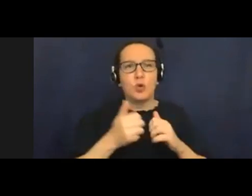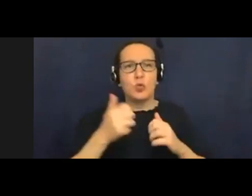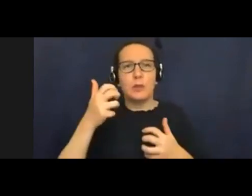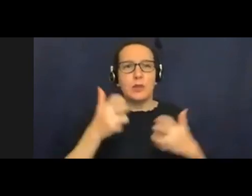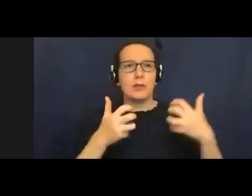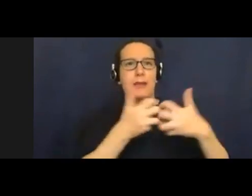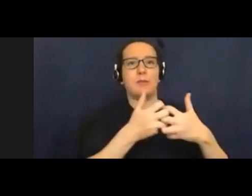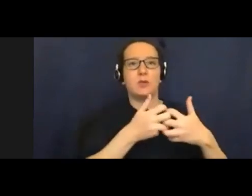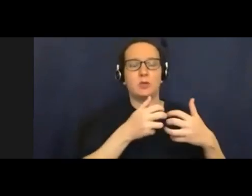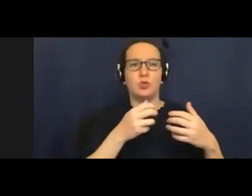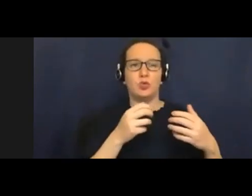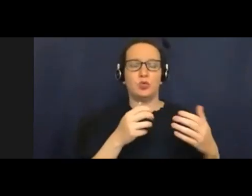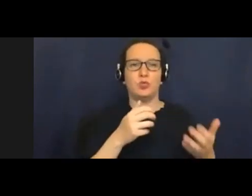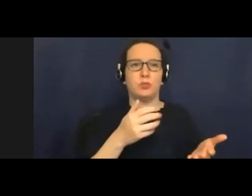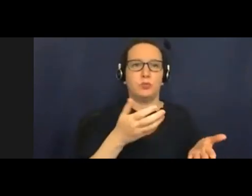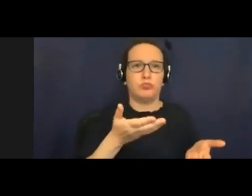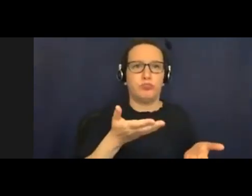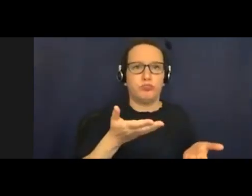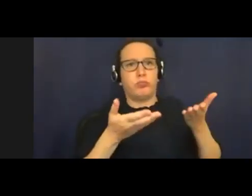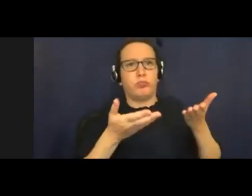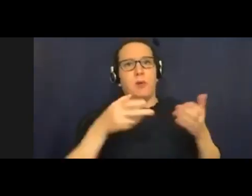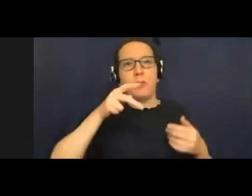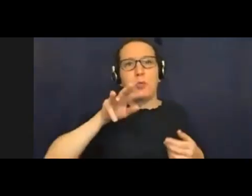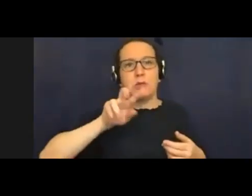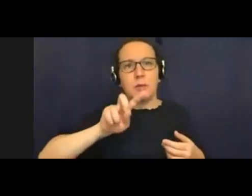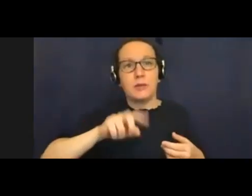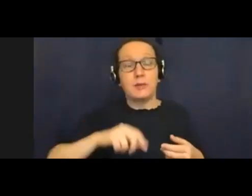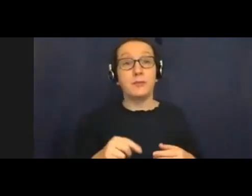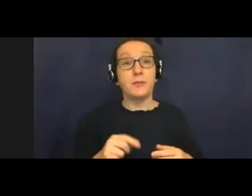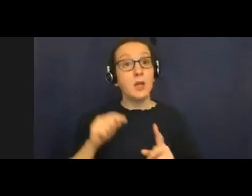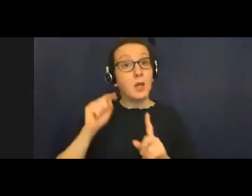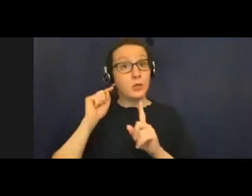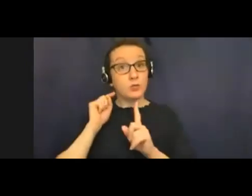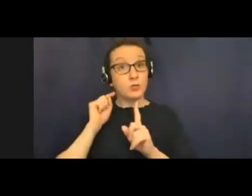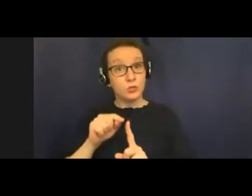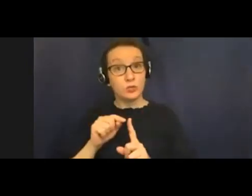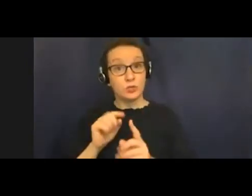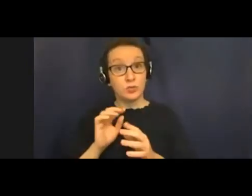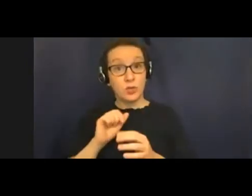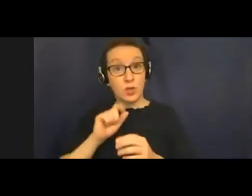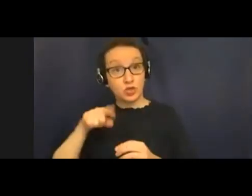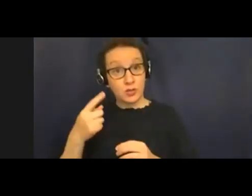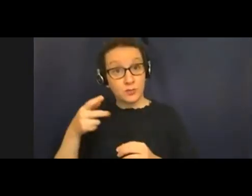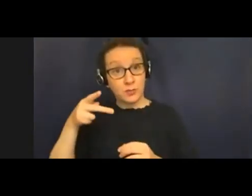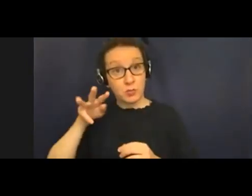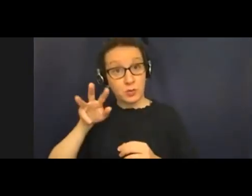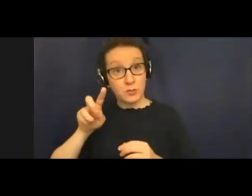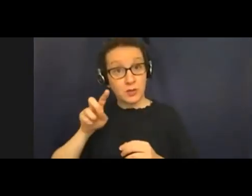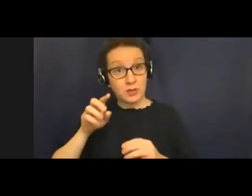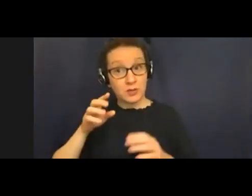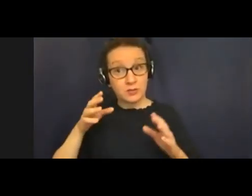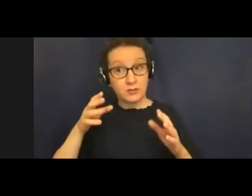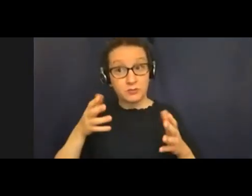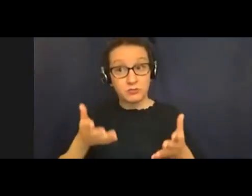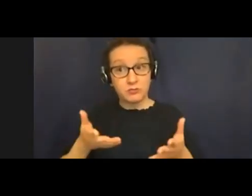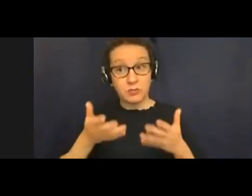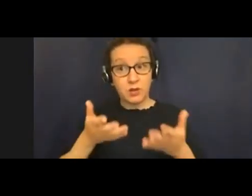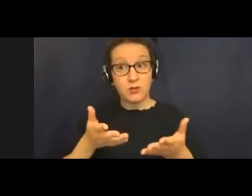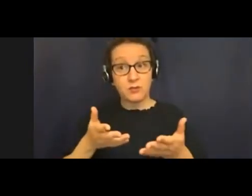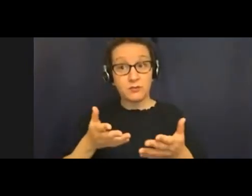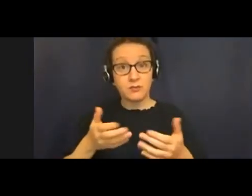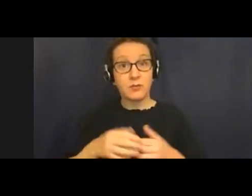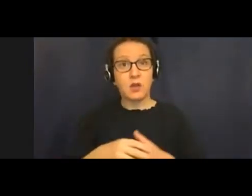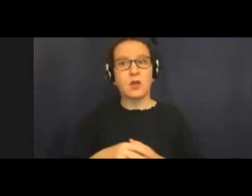And in this respect, not specifically on persons with disabilities, I just inform you that we issued, the Venice Commission, in